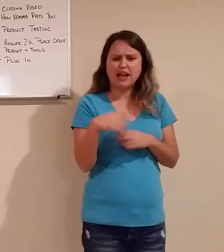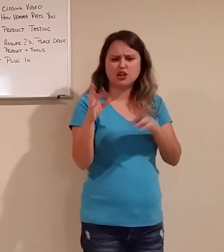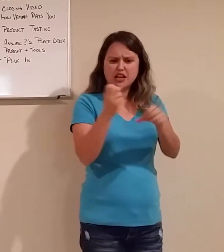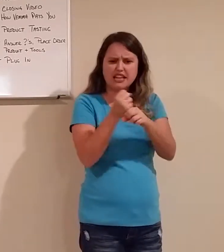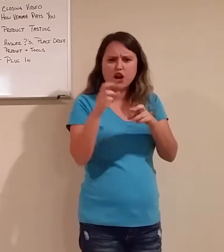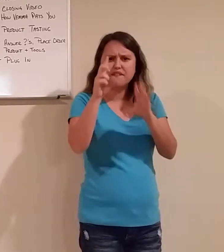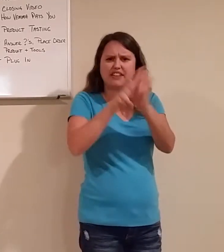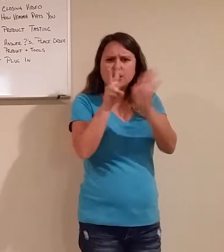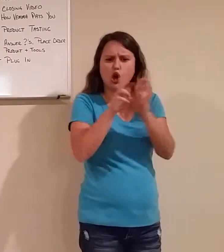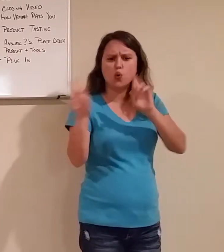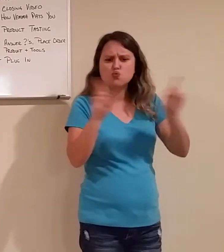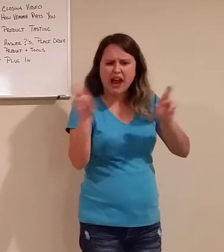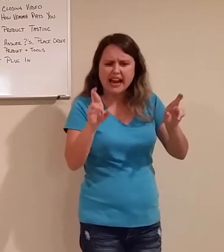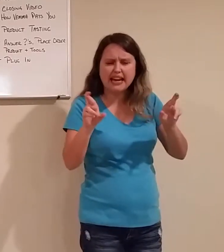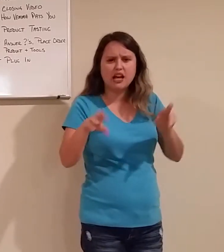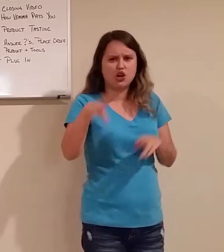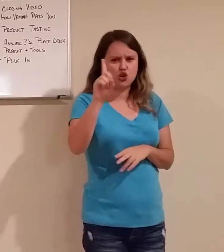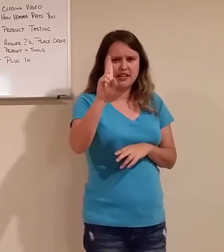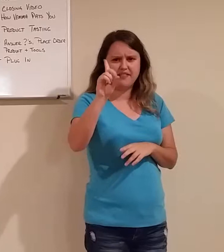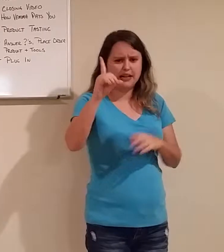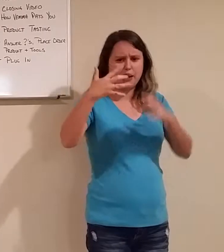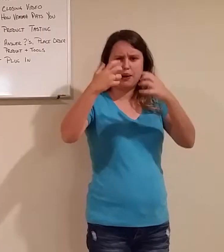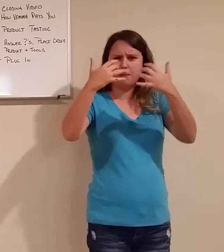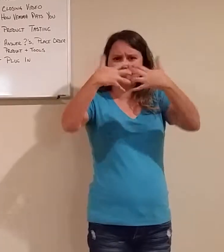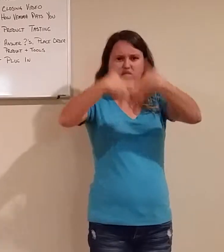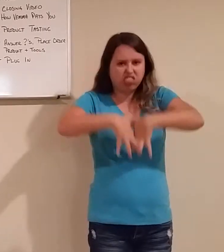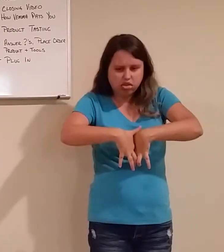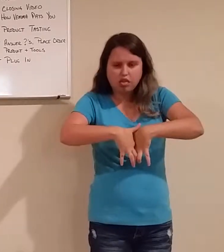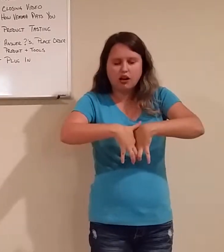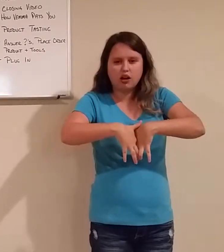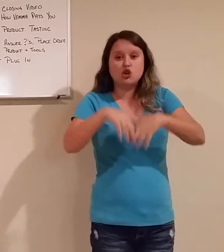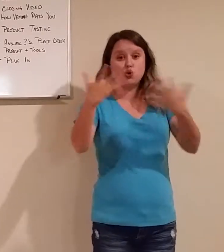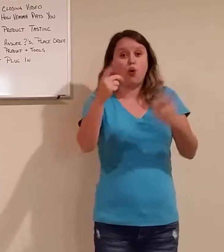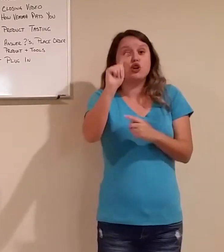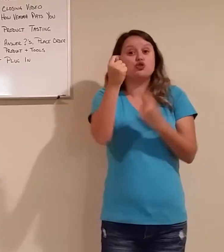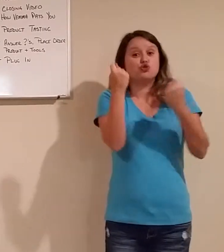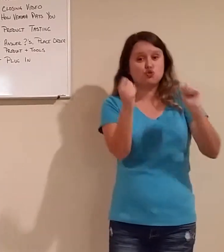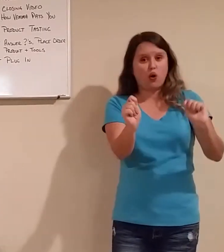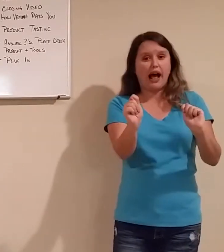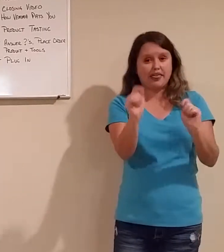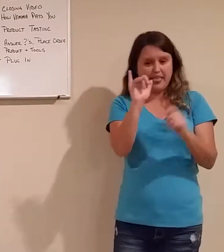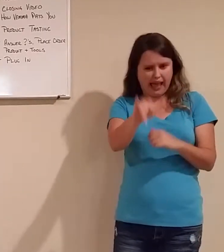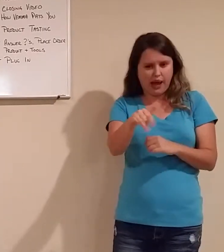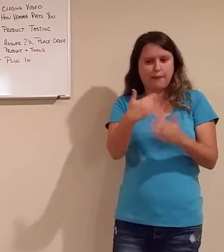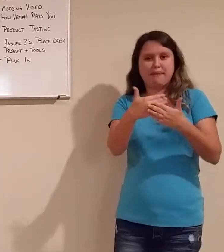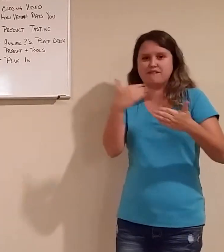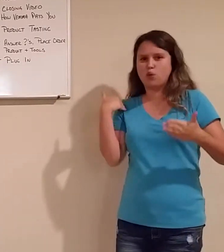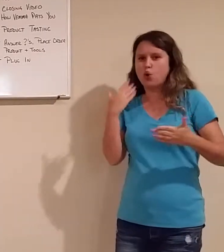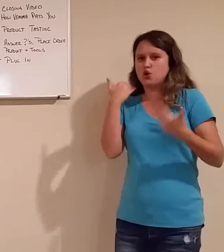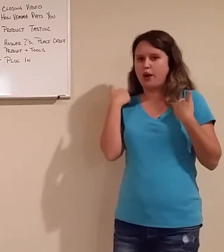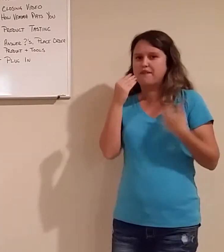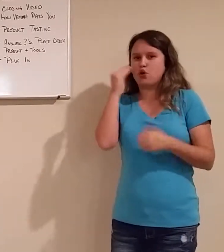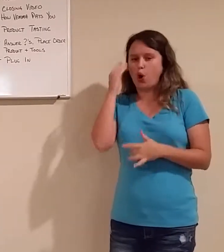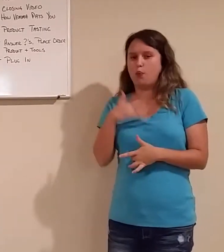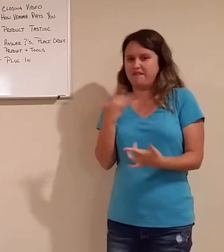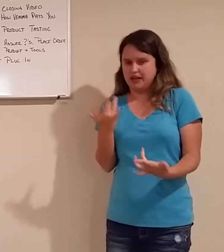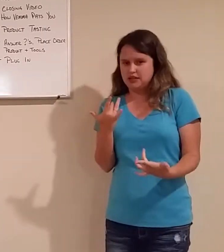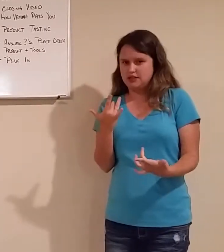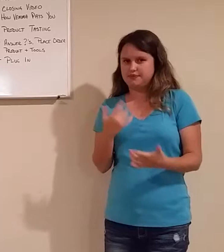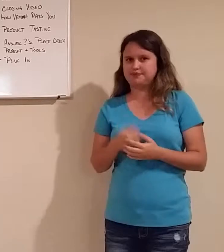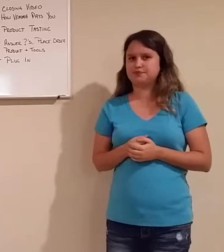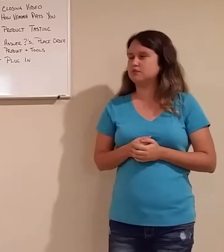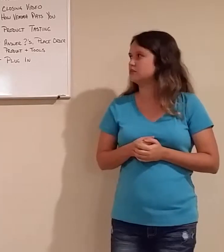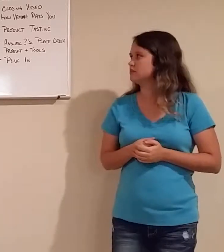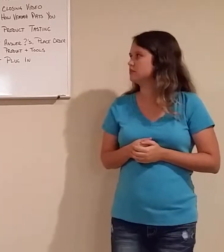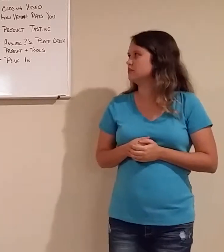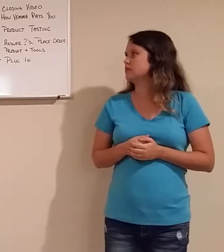your TV or DVD player malfunction. So we want to try those out before our home event. After that, we're